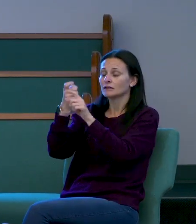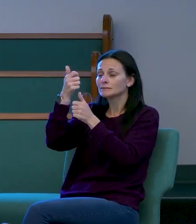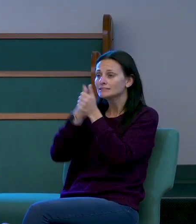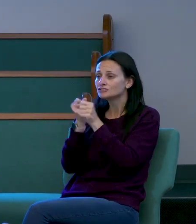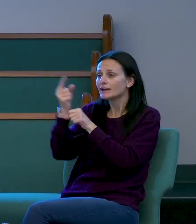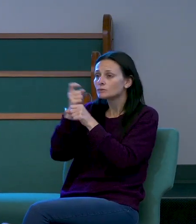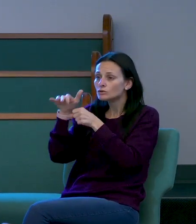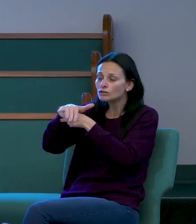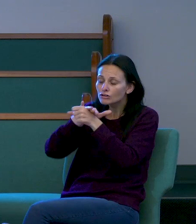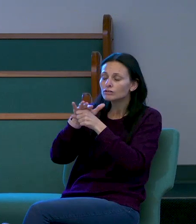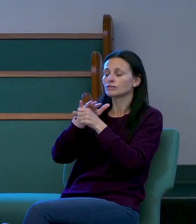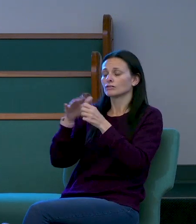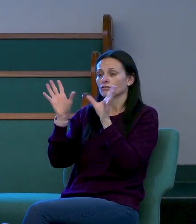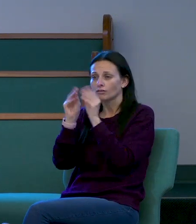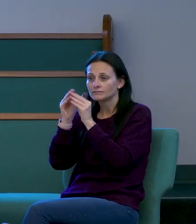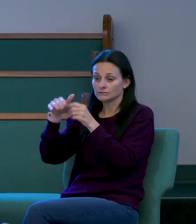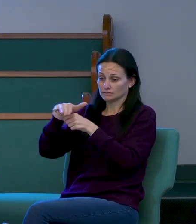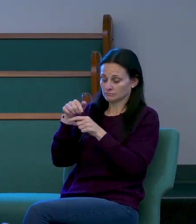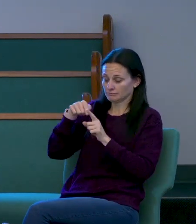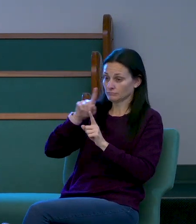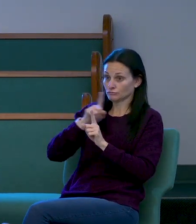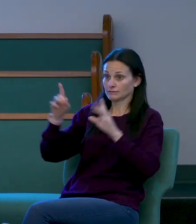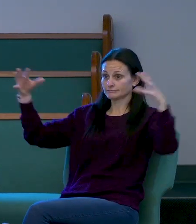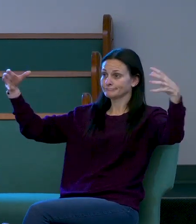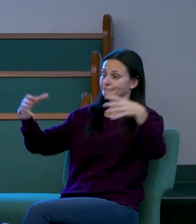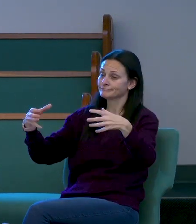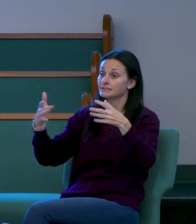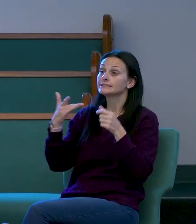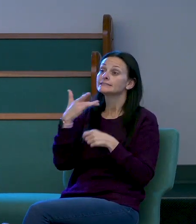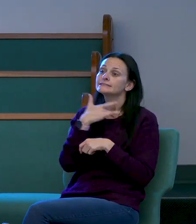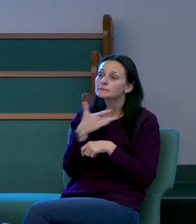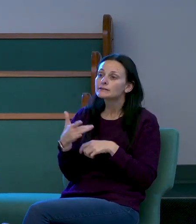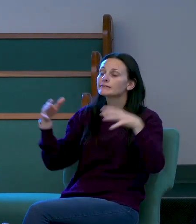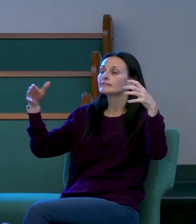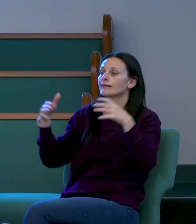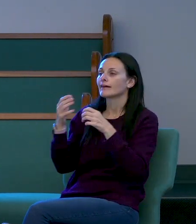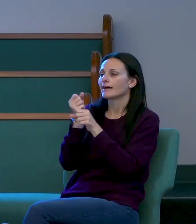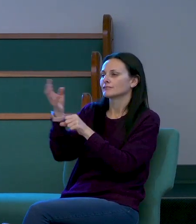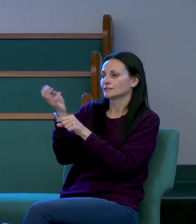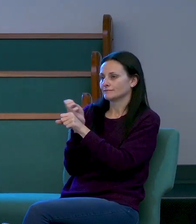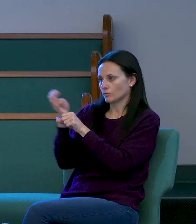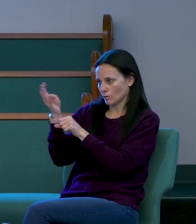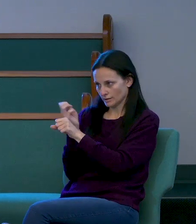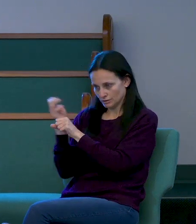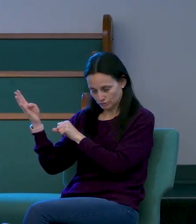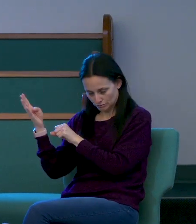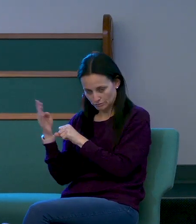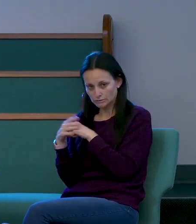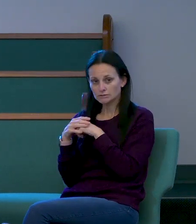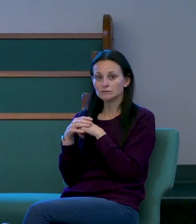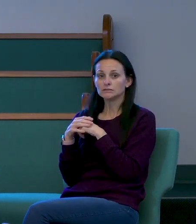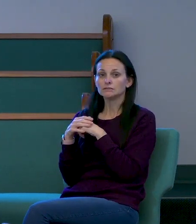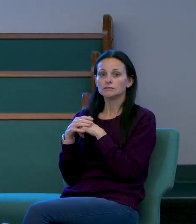each region, each area. They come together, and typically they come together every 4 years.